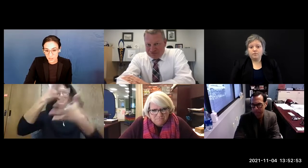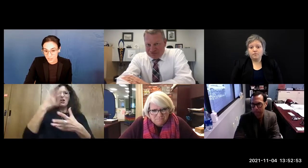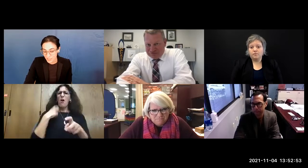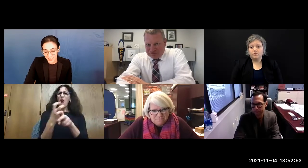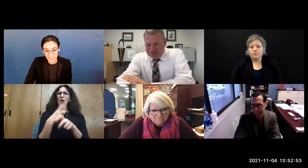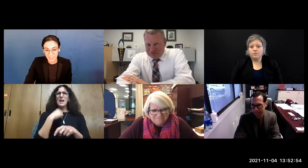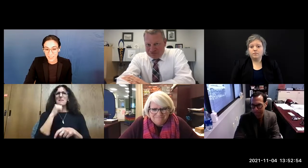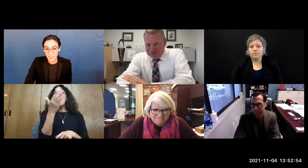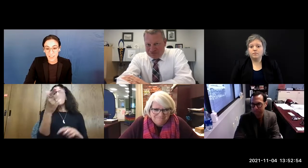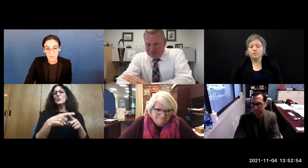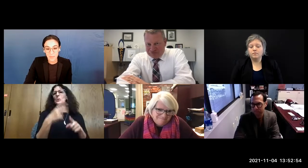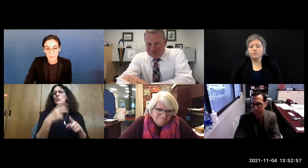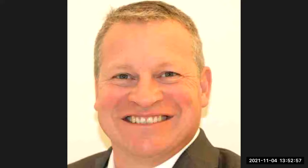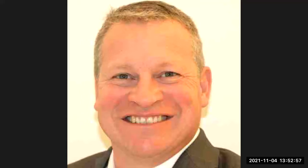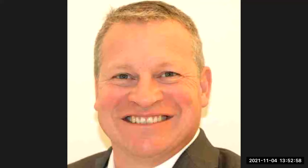virtual setup.